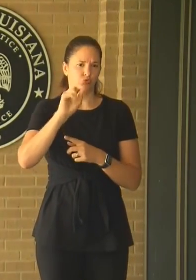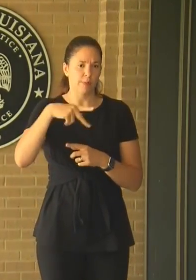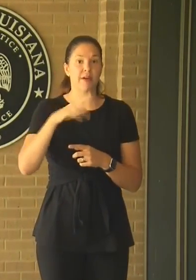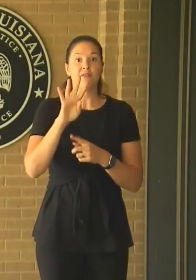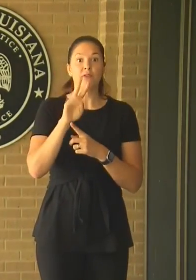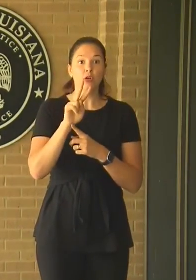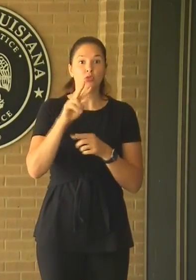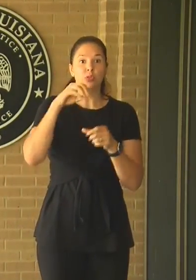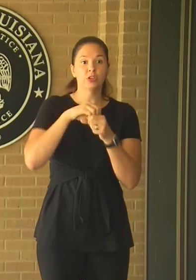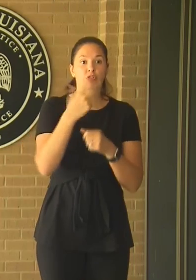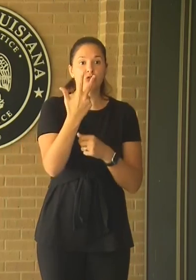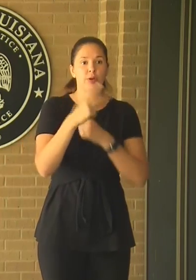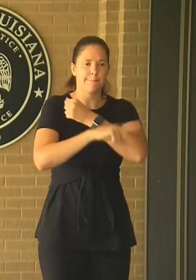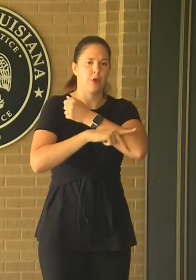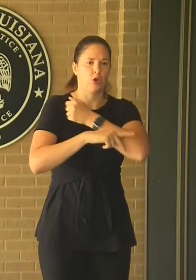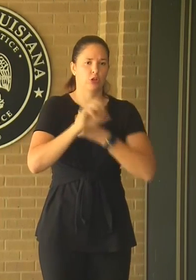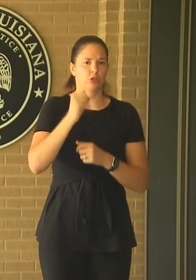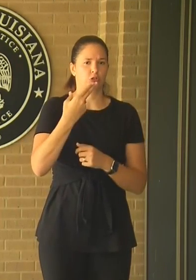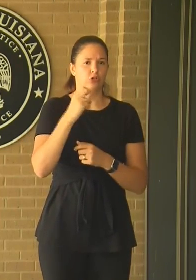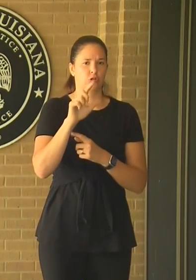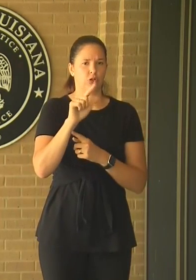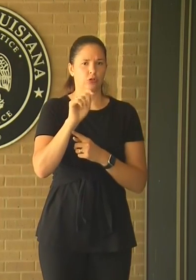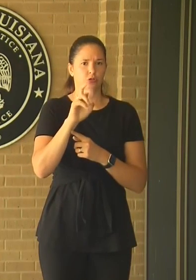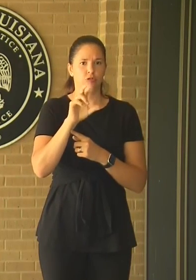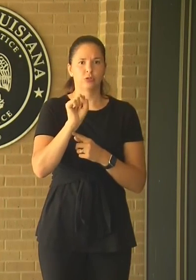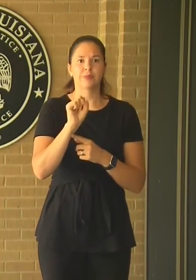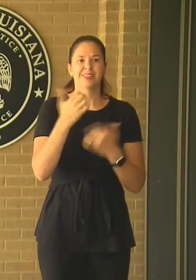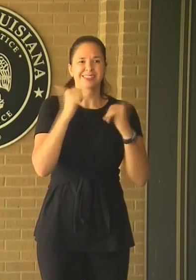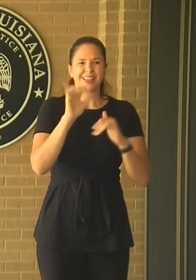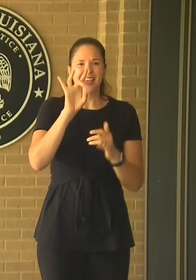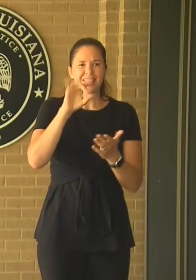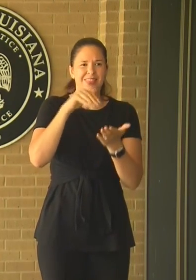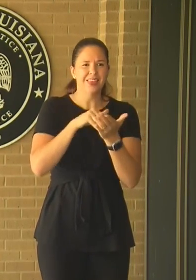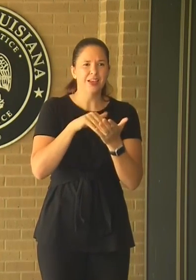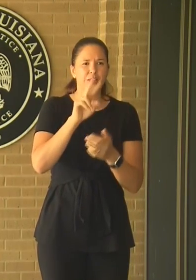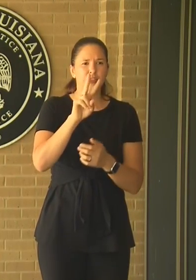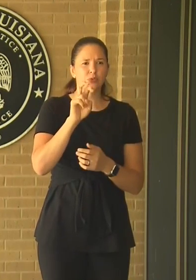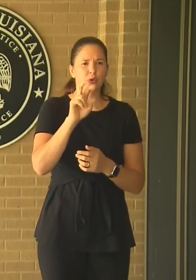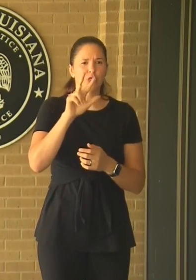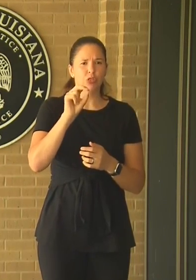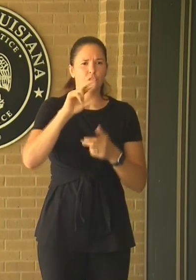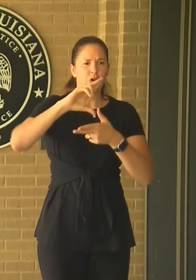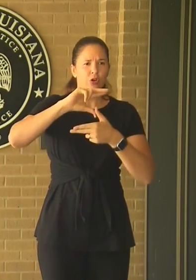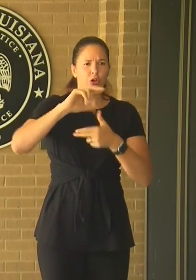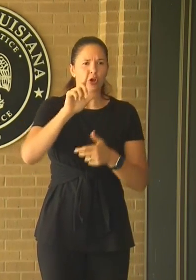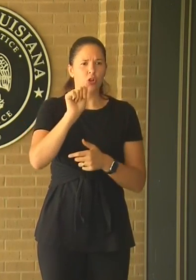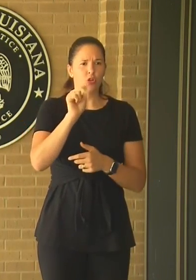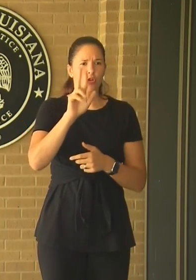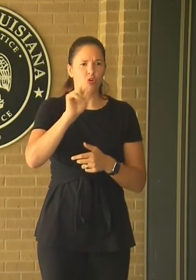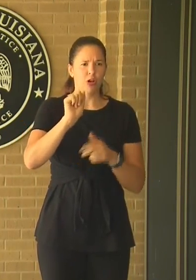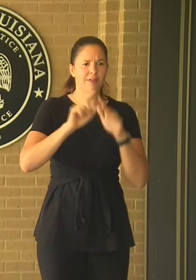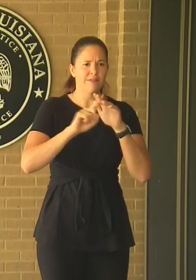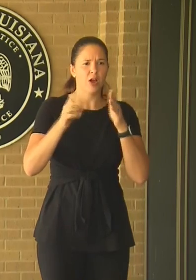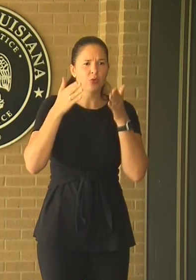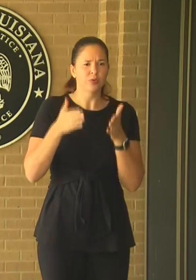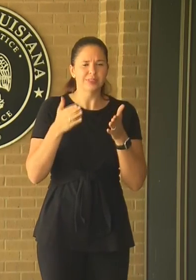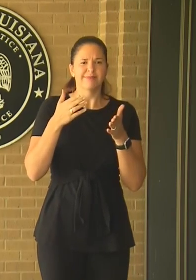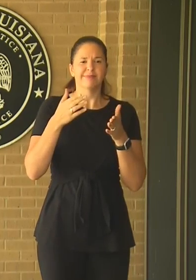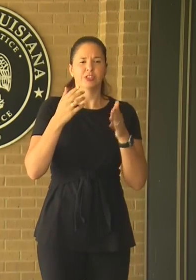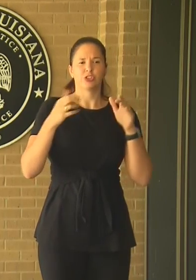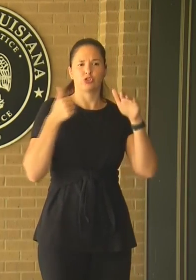42 in three parish shelters. There are still 8,230 Hurricane Laura evacuees being